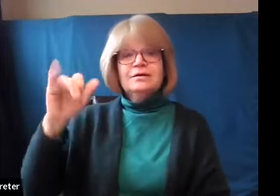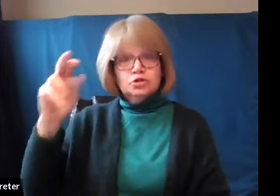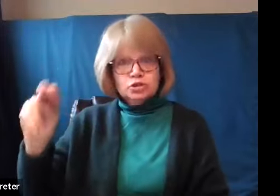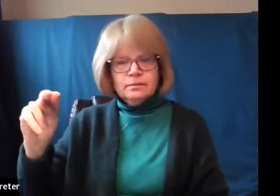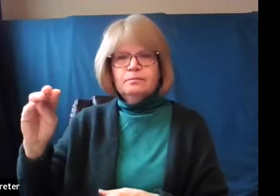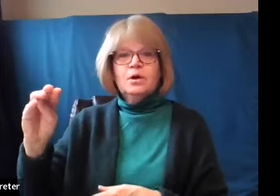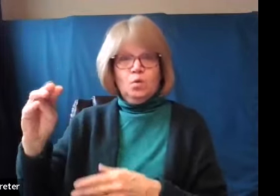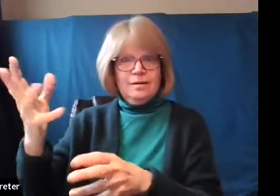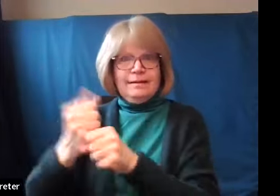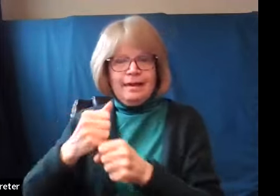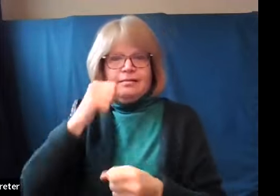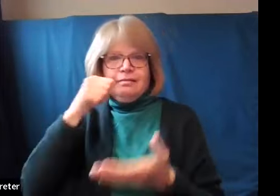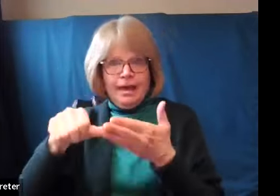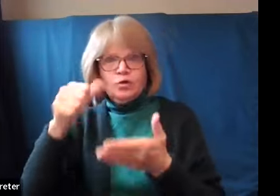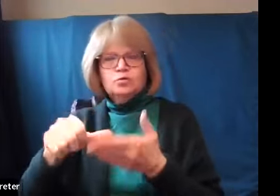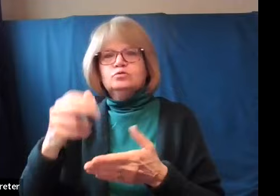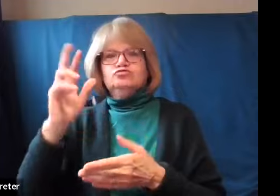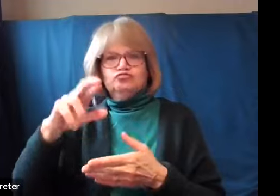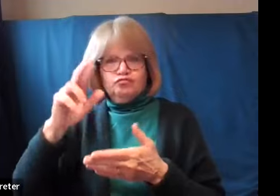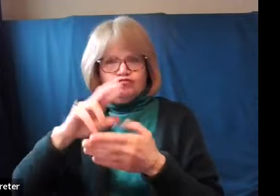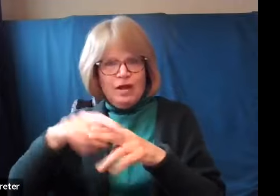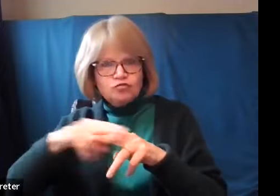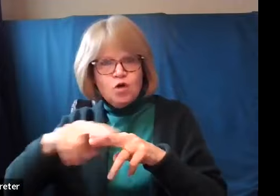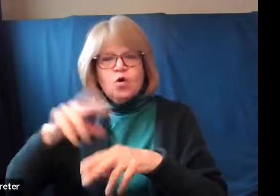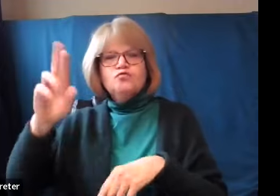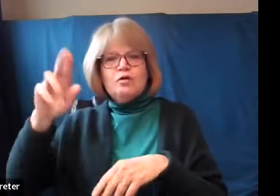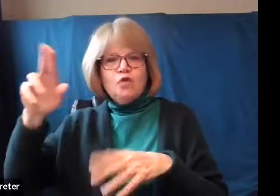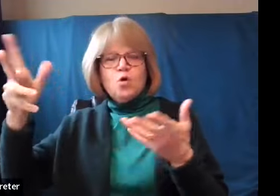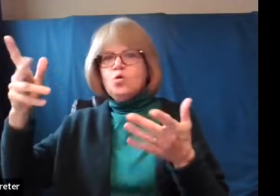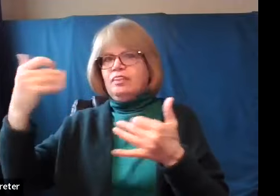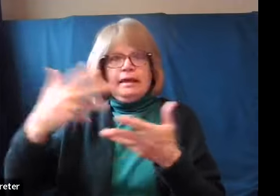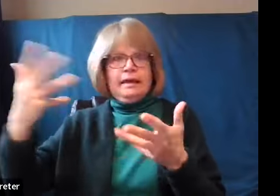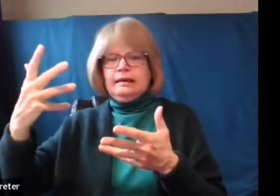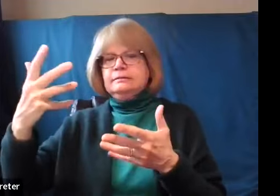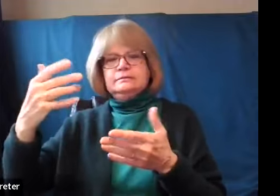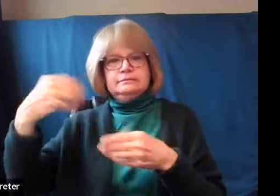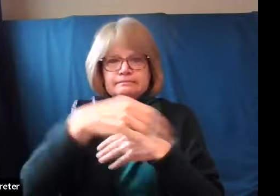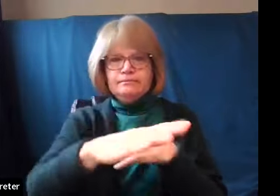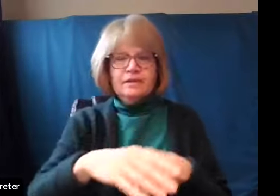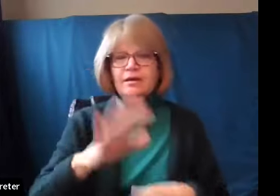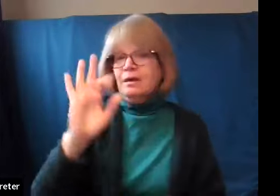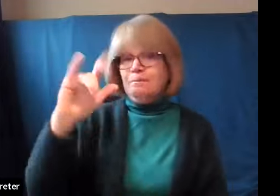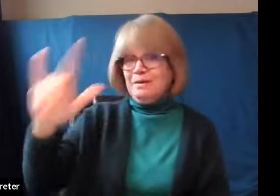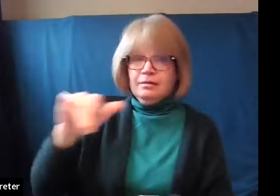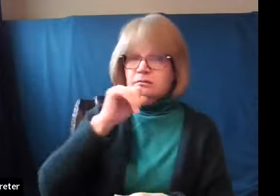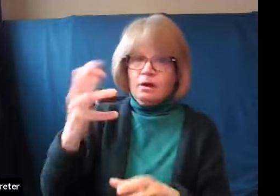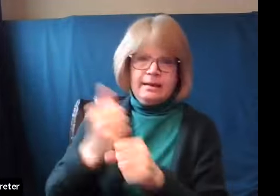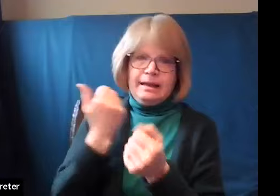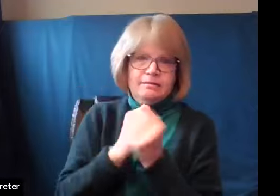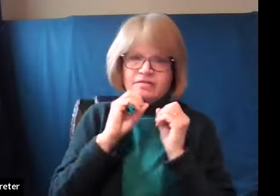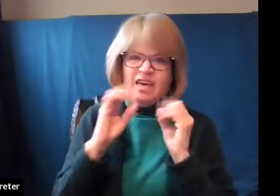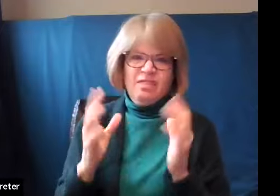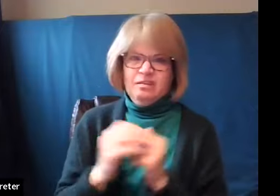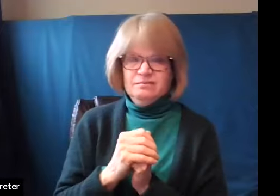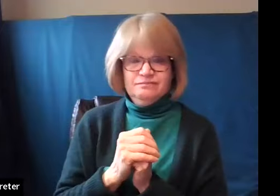railroading memorabilia delivered to him. Billy, though, never received so much as a "send my love to your older brother" in the